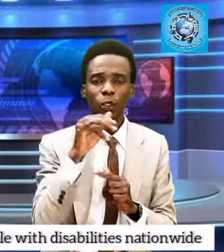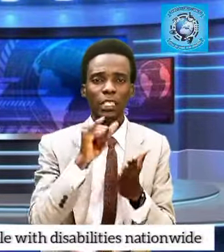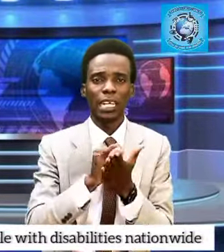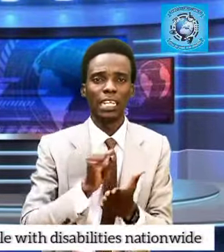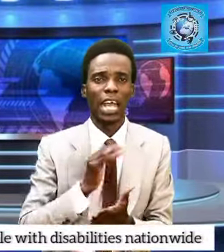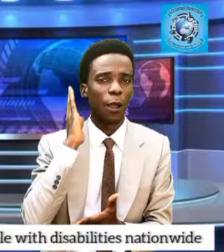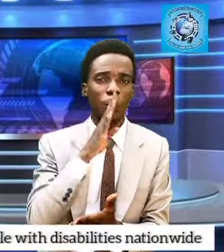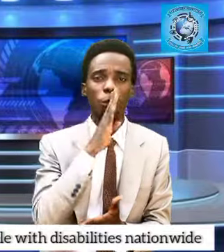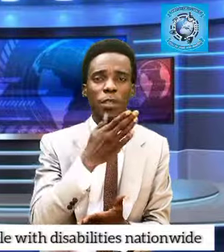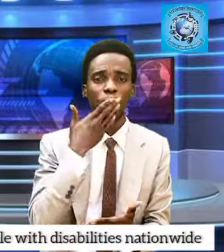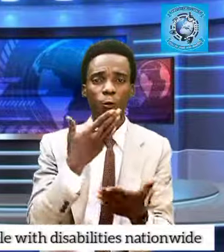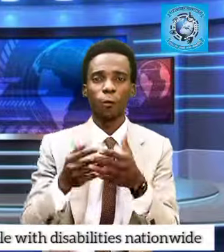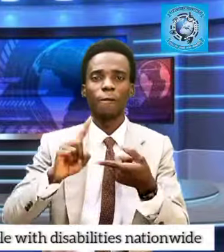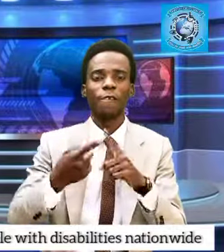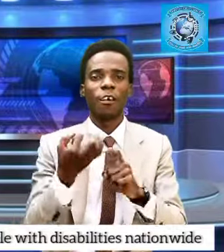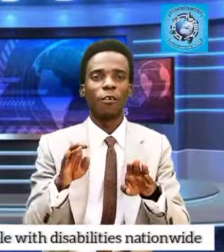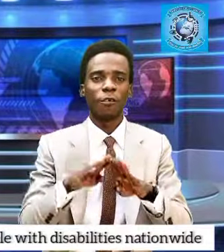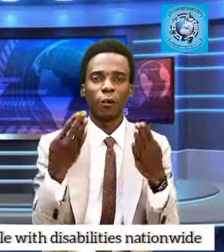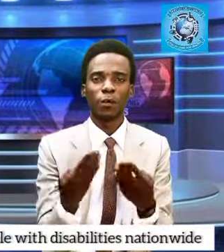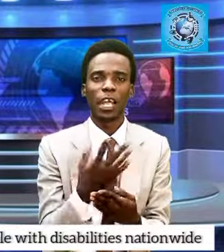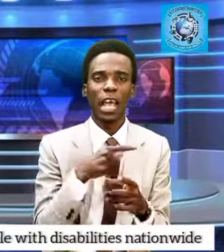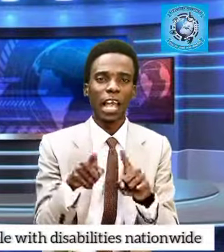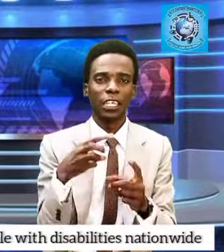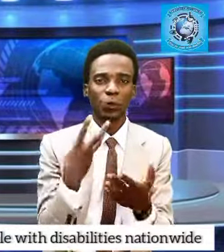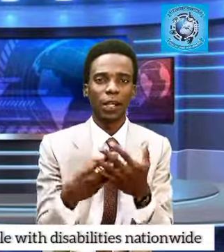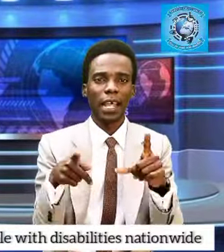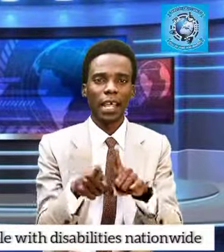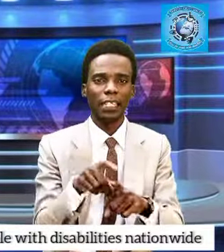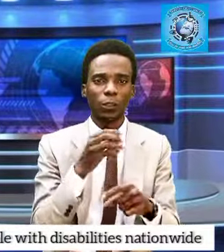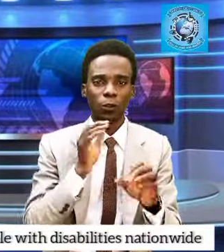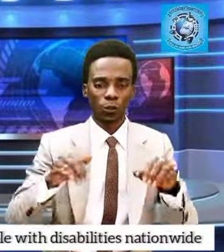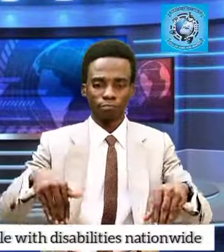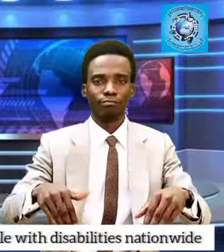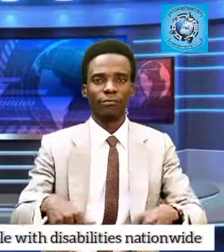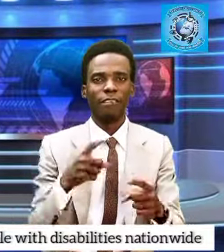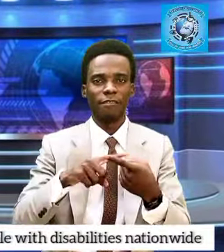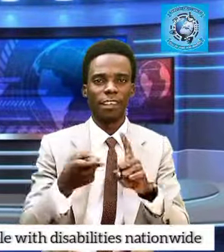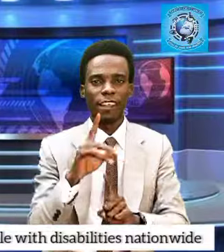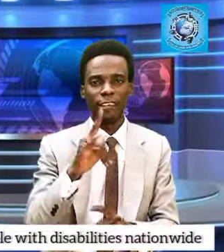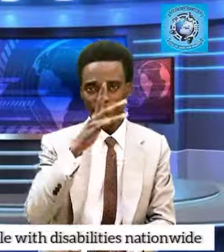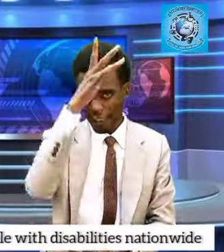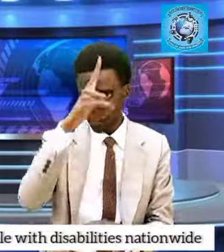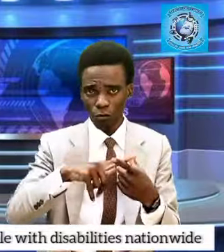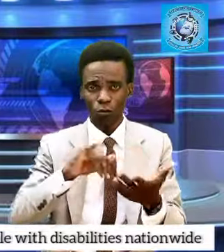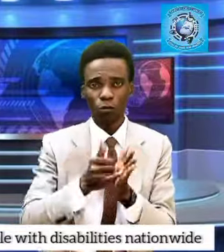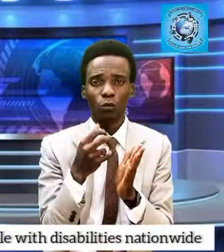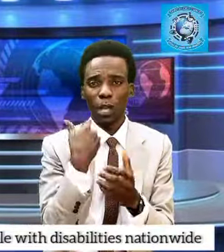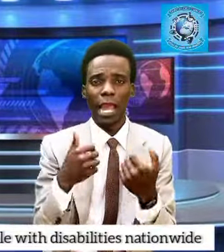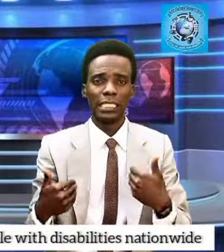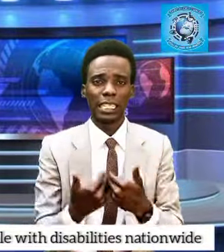will be a good friend of the Commission, as well as a wheelchair-friendly father to those who are challenged